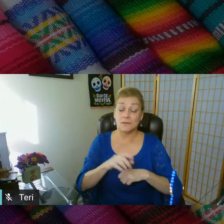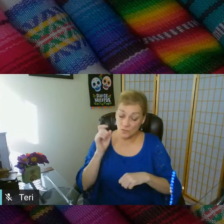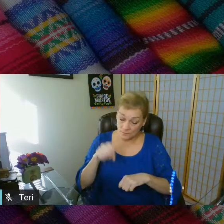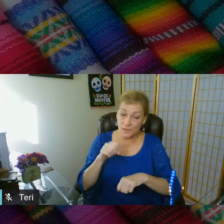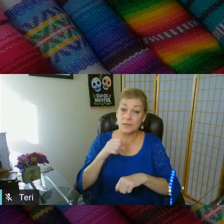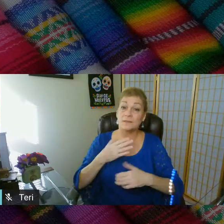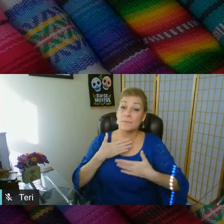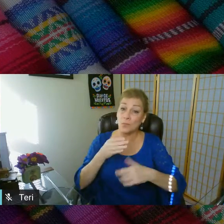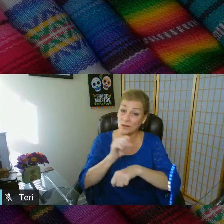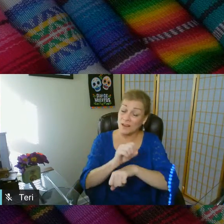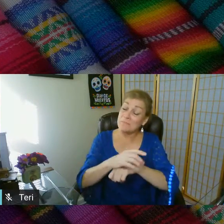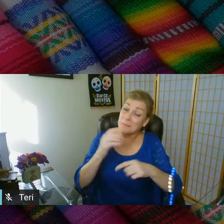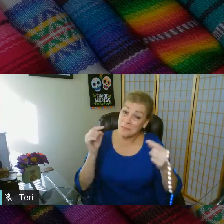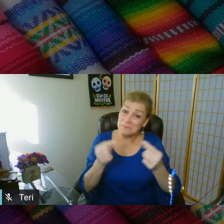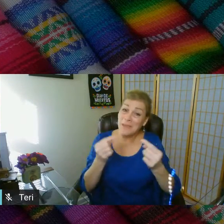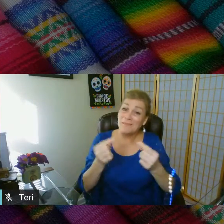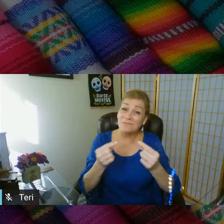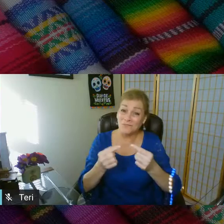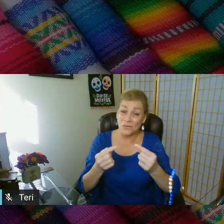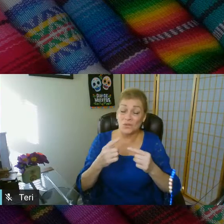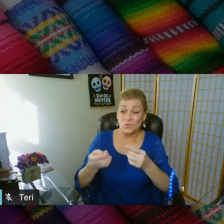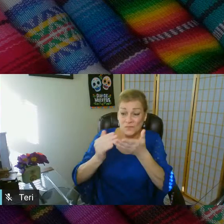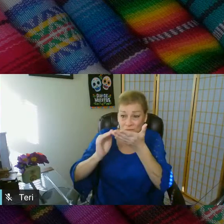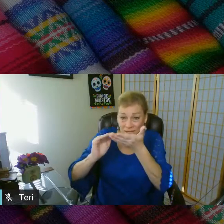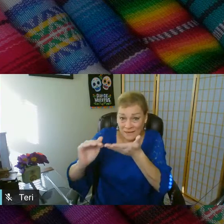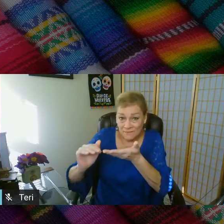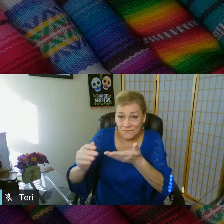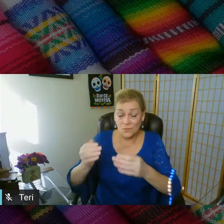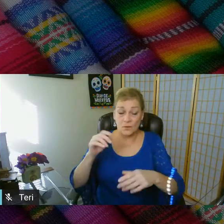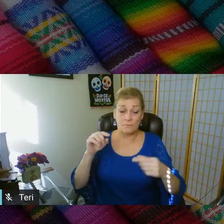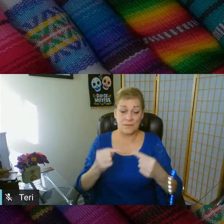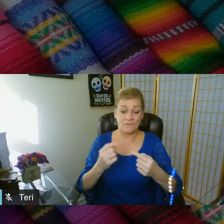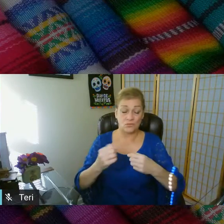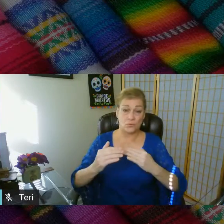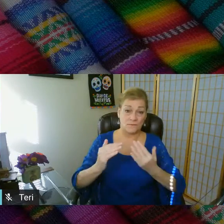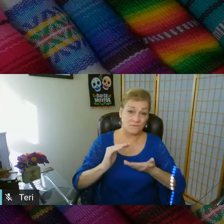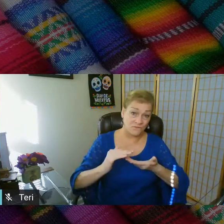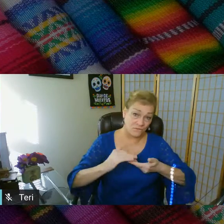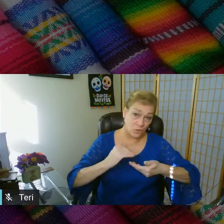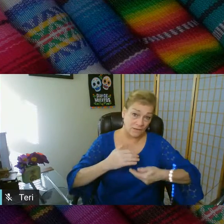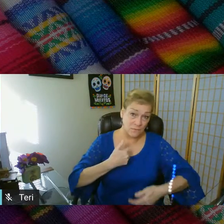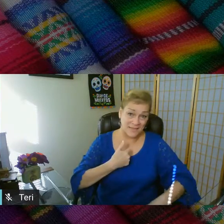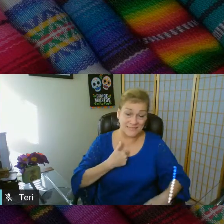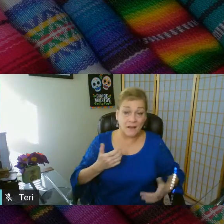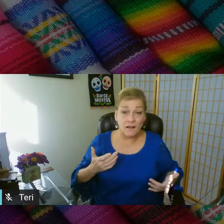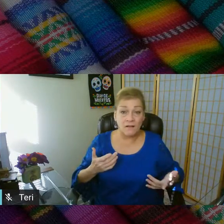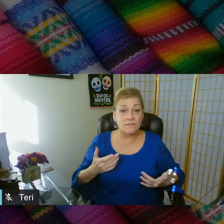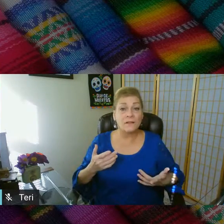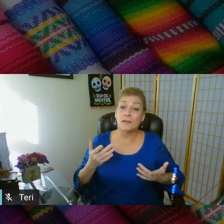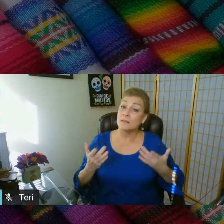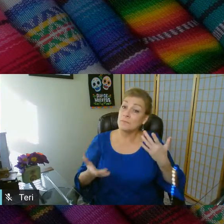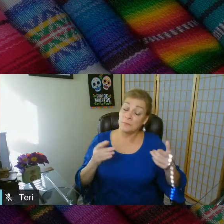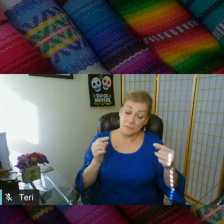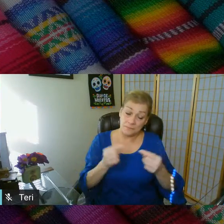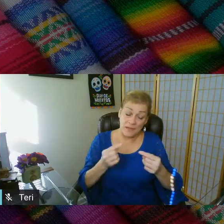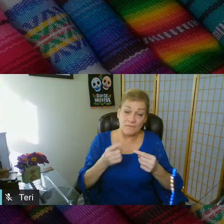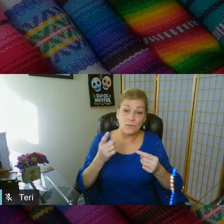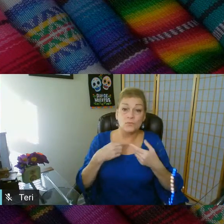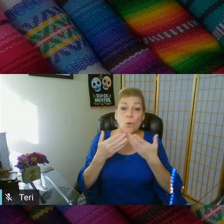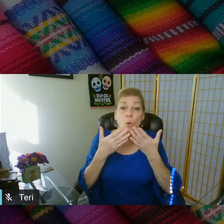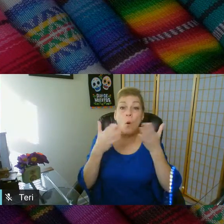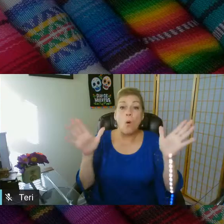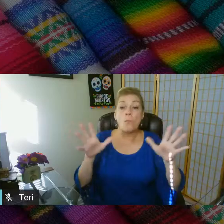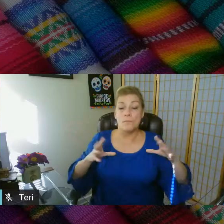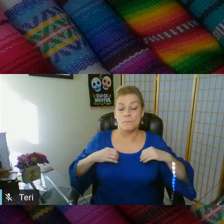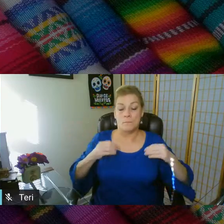as painful as it may be, in your own life, to open to more love, to open to